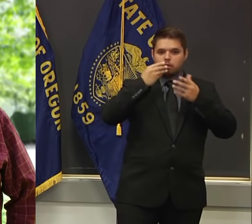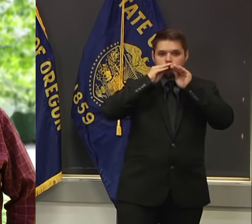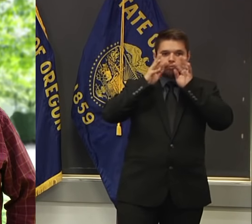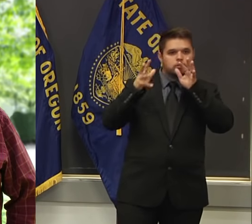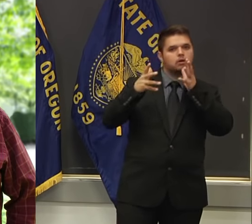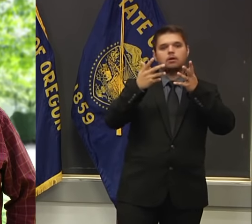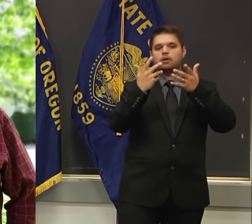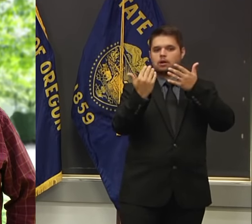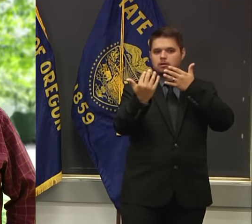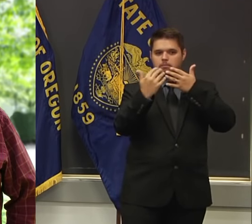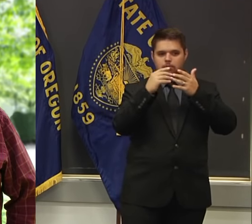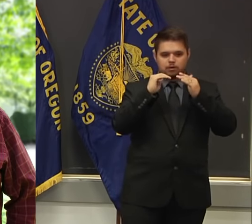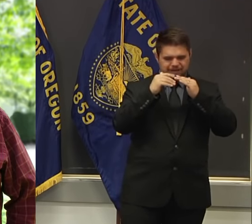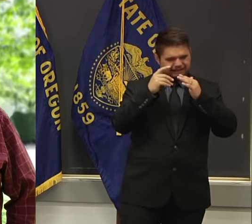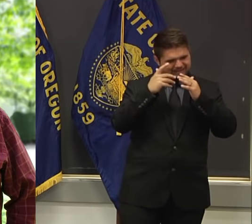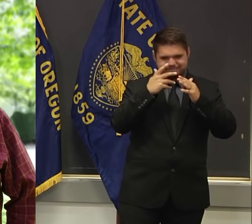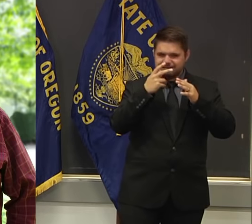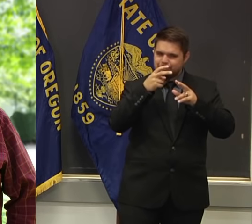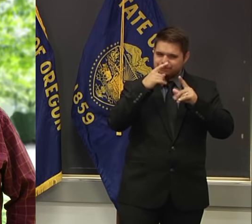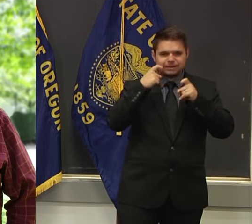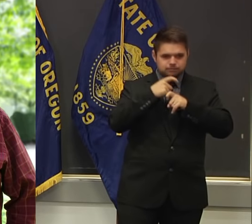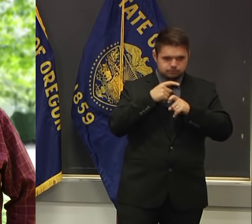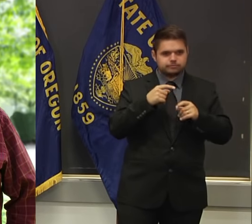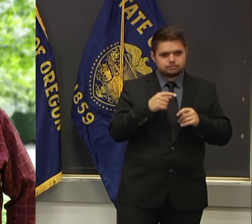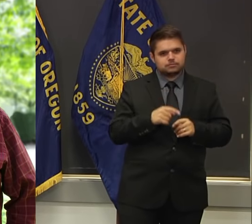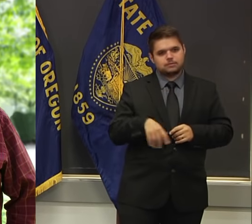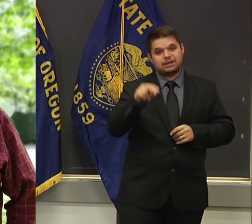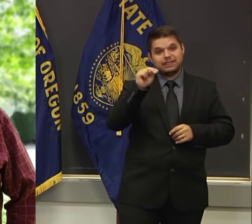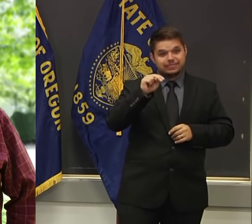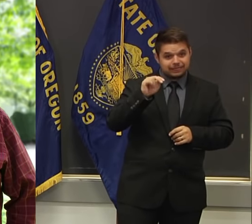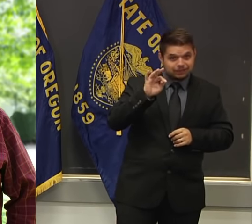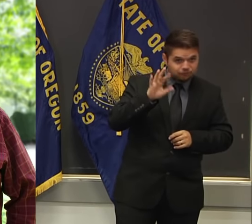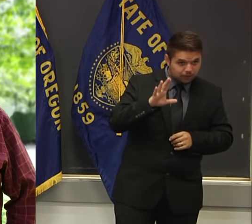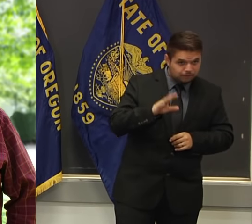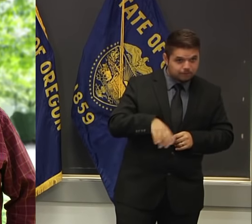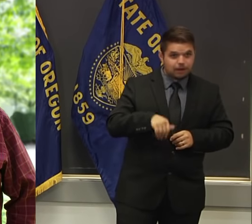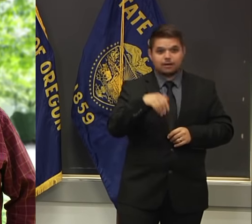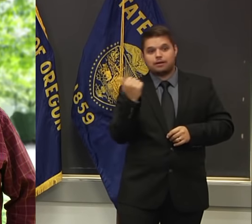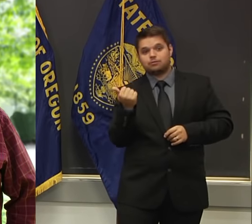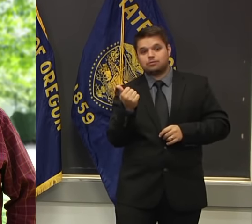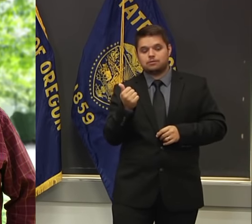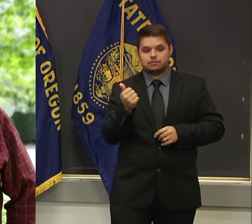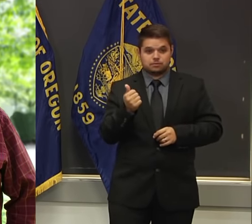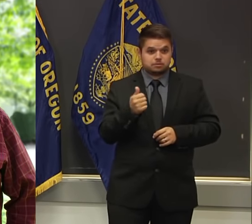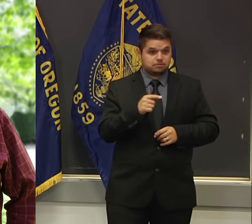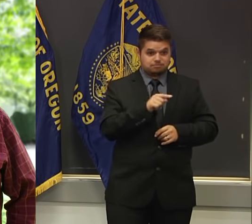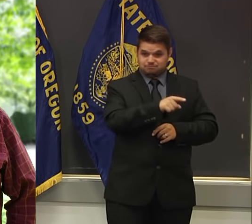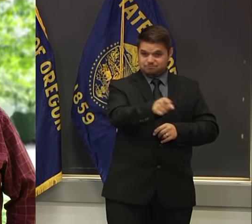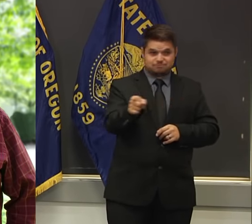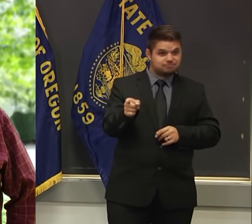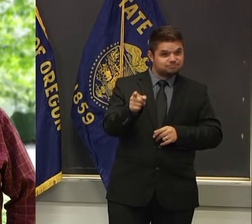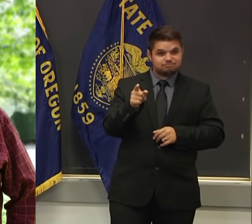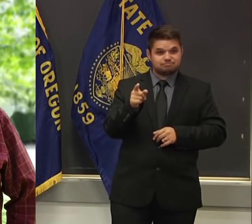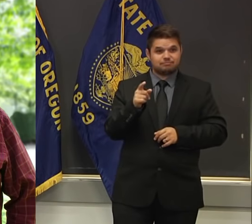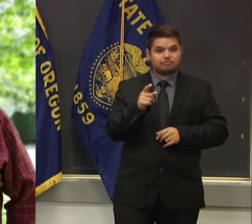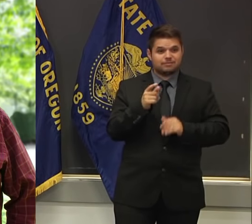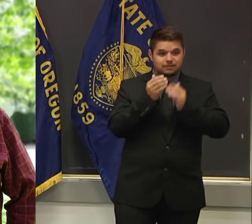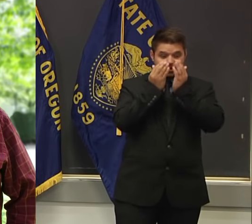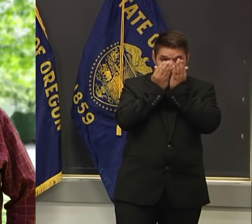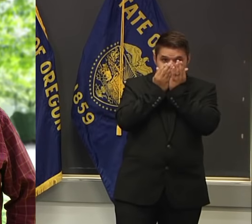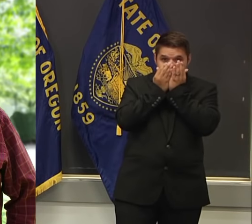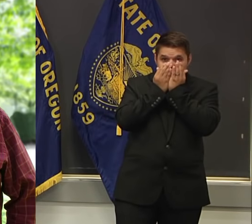one end is the N95, another end is a self-contained breathing apparatus that a firefighter wears into a